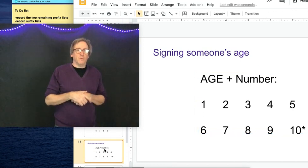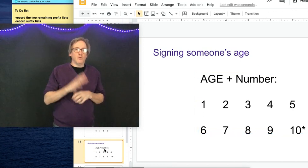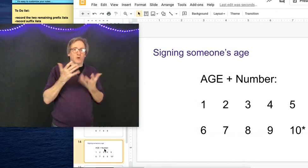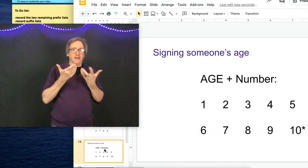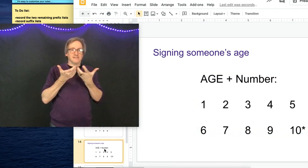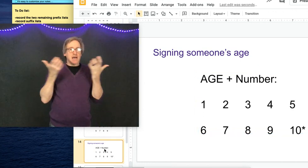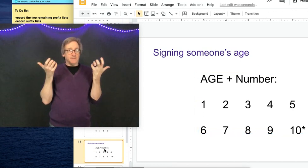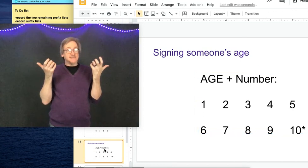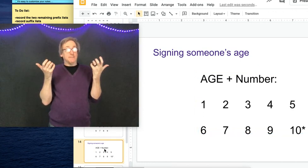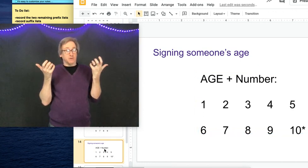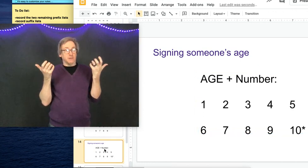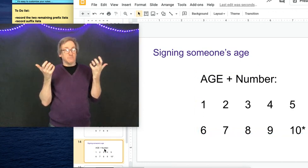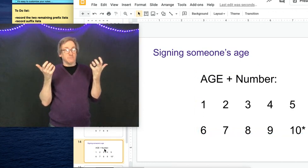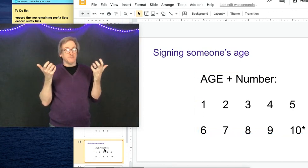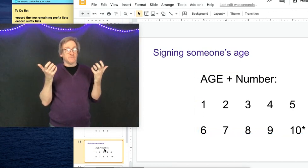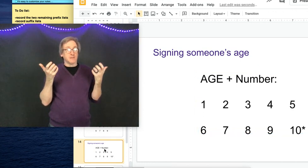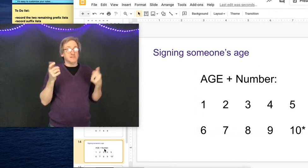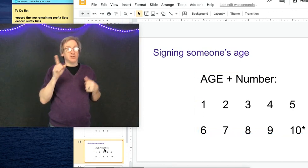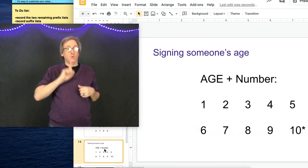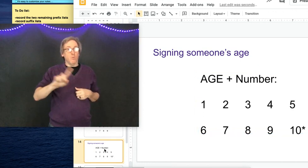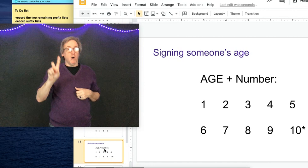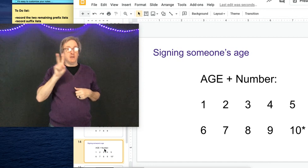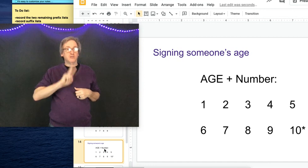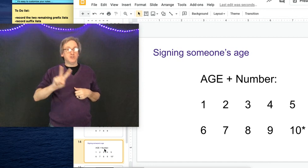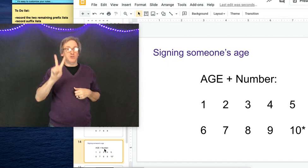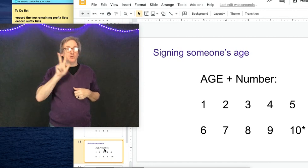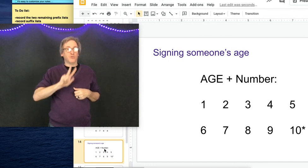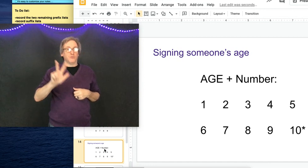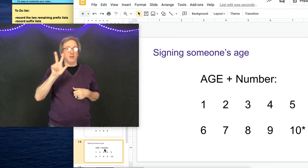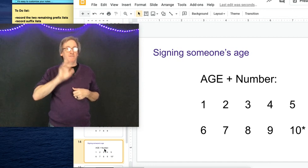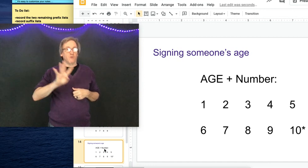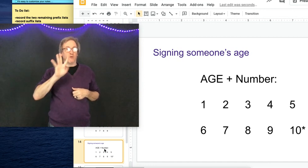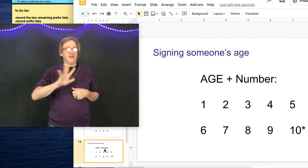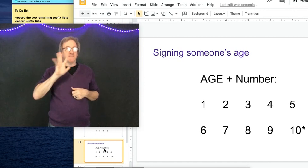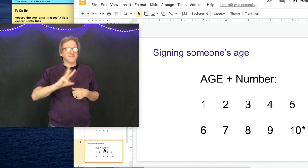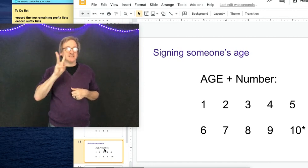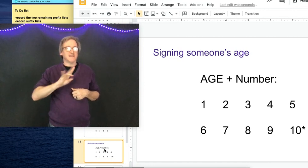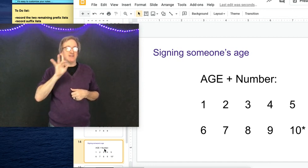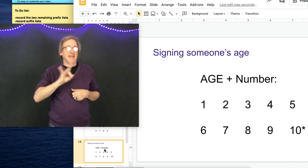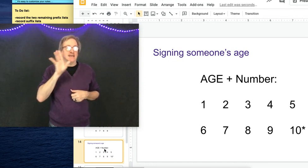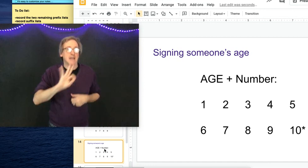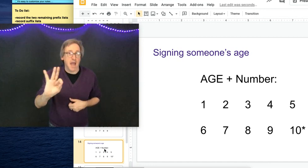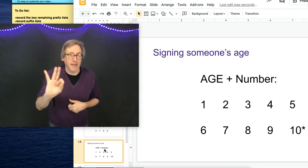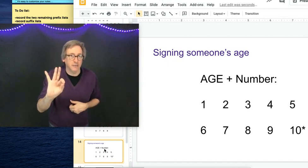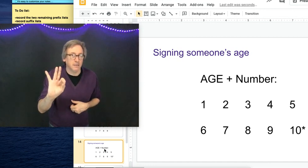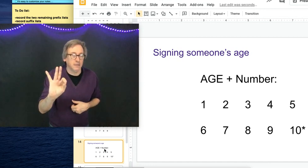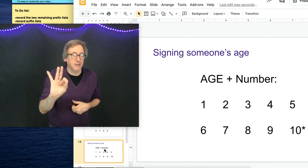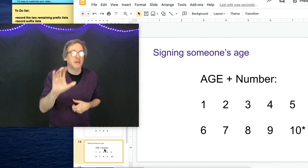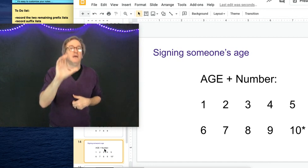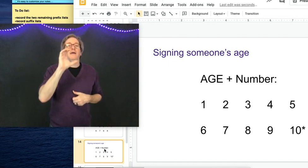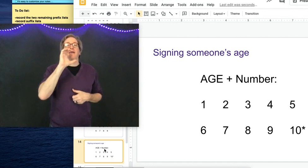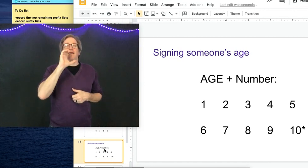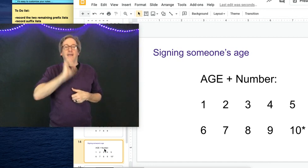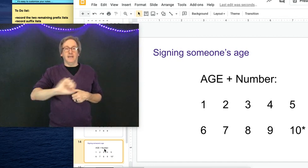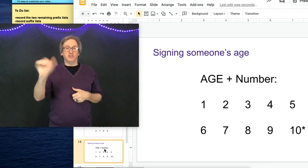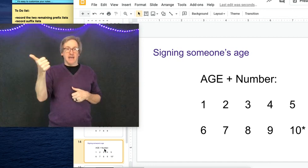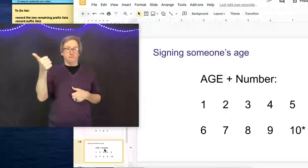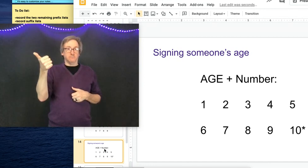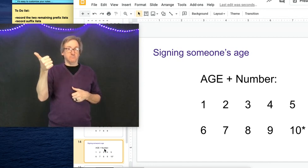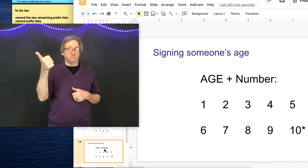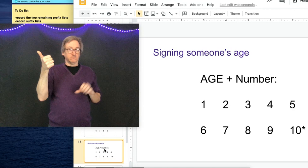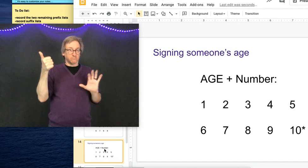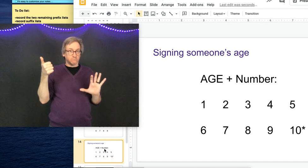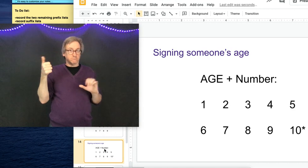that's the one where it's got to be separate. So 1, 2, 3, 4, 5, 6, 7, 8, 9, age